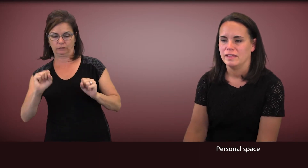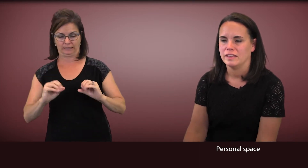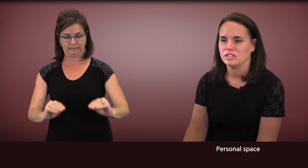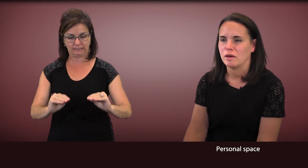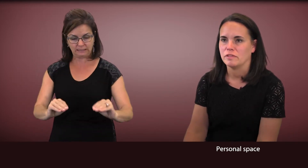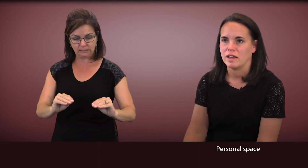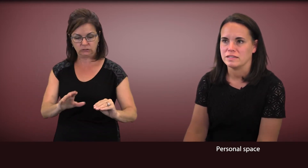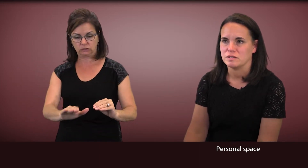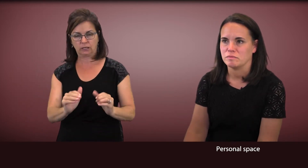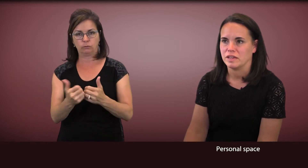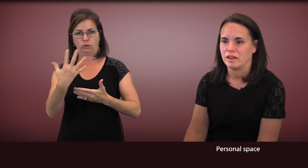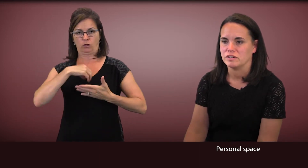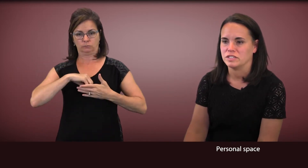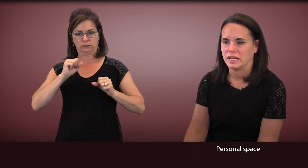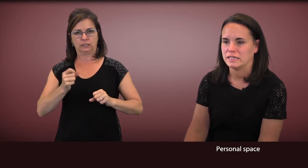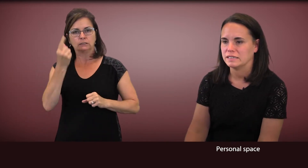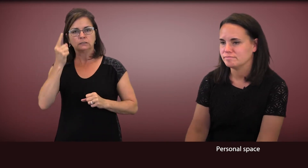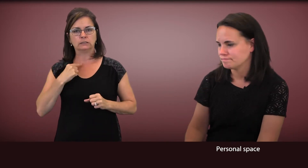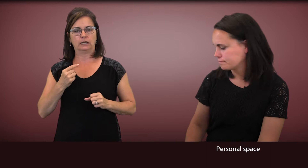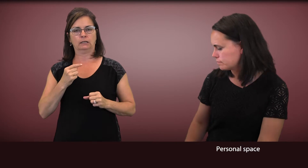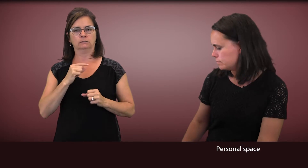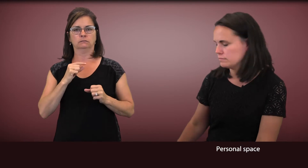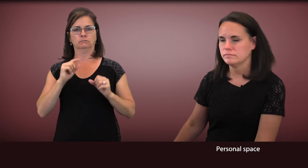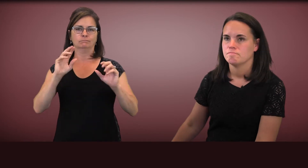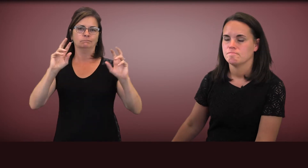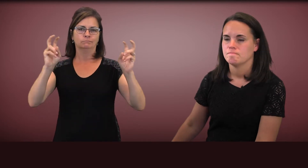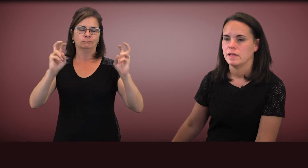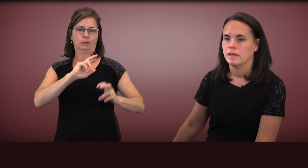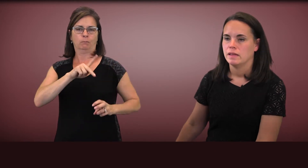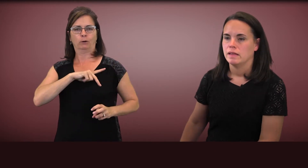that the child with autism can understand it?